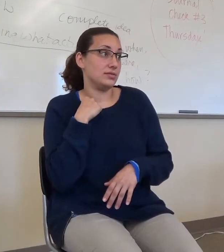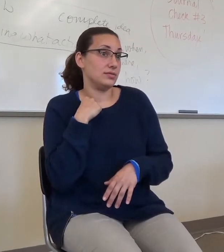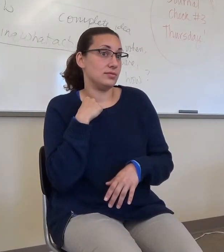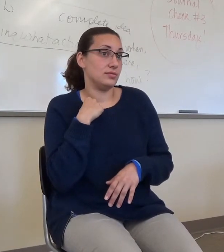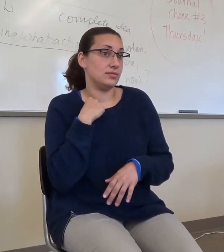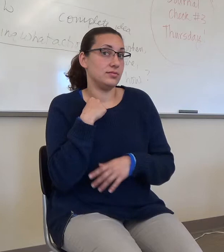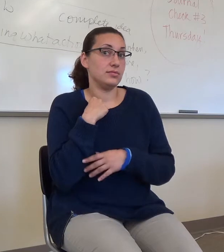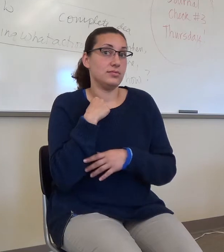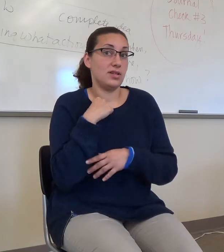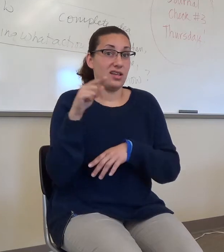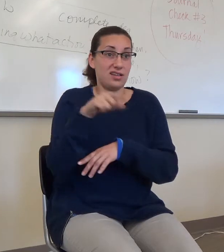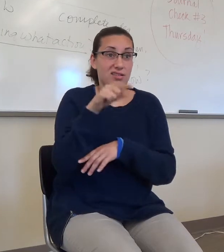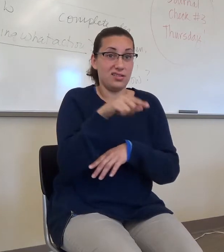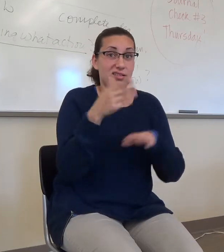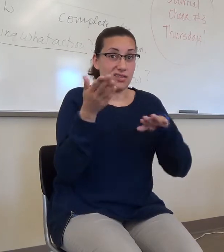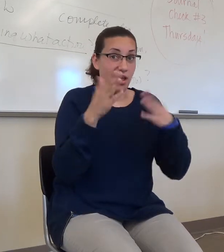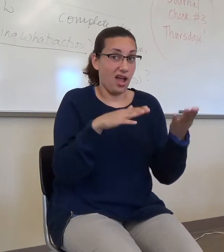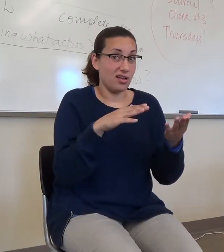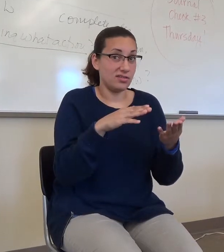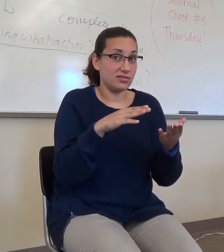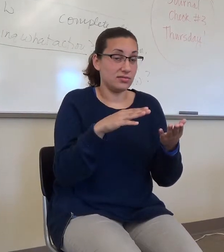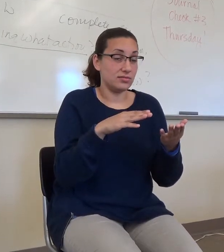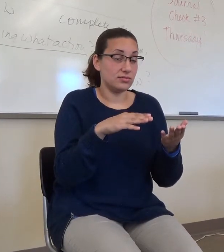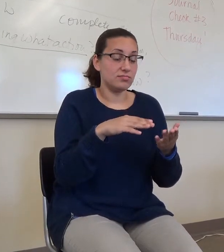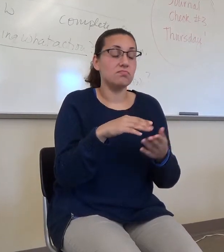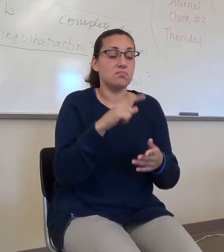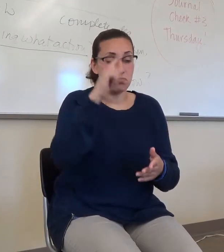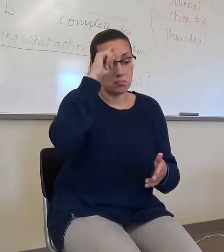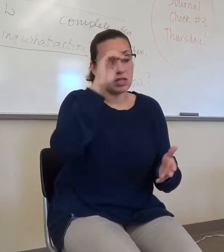From they believed, yeah, they could share in the spirit.